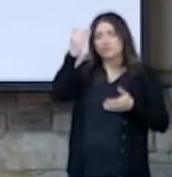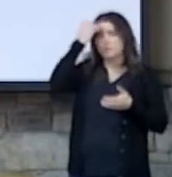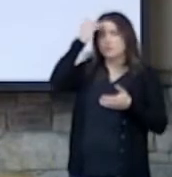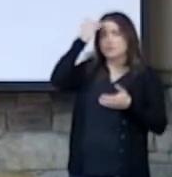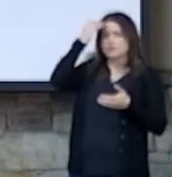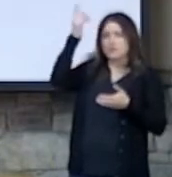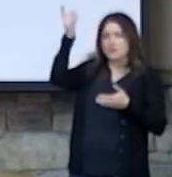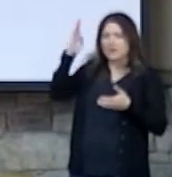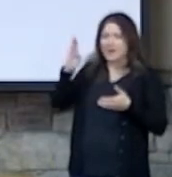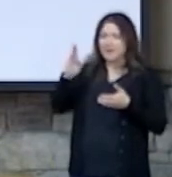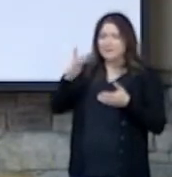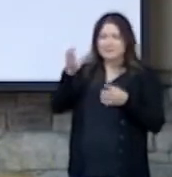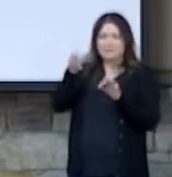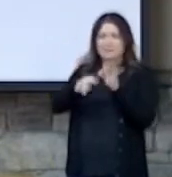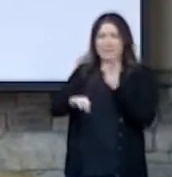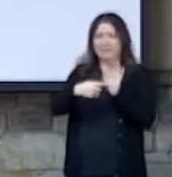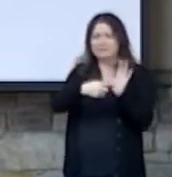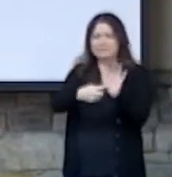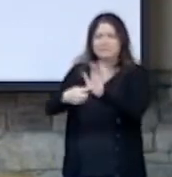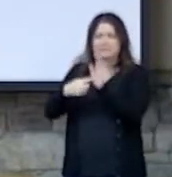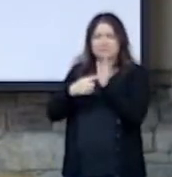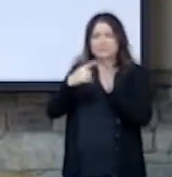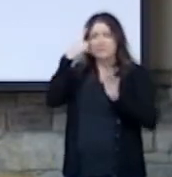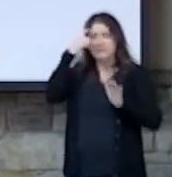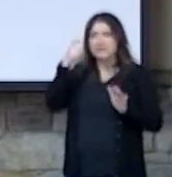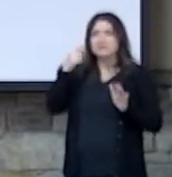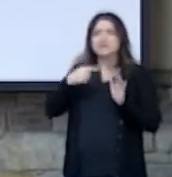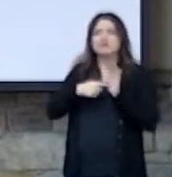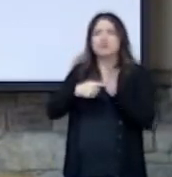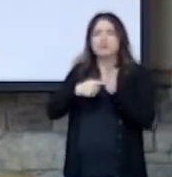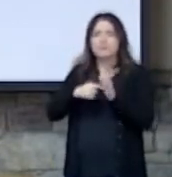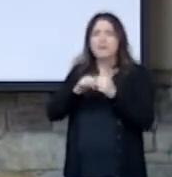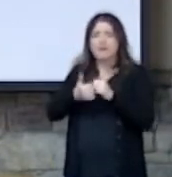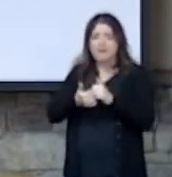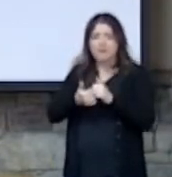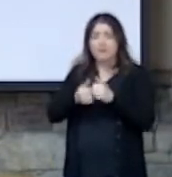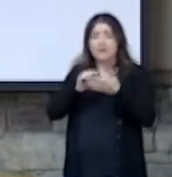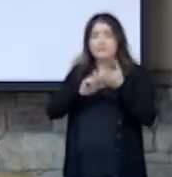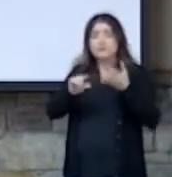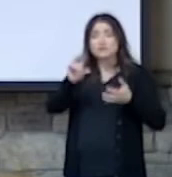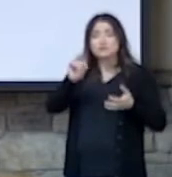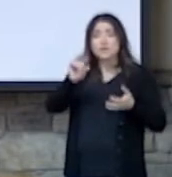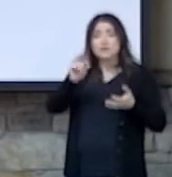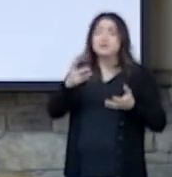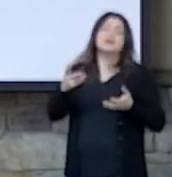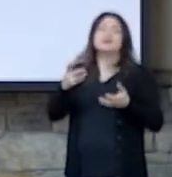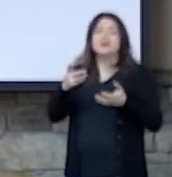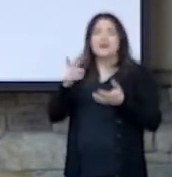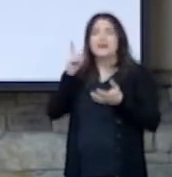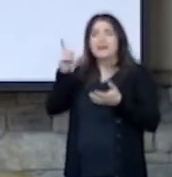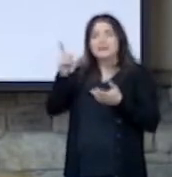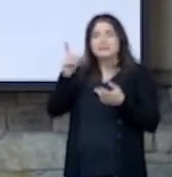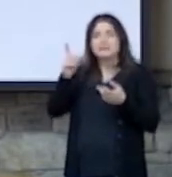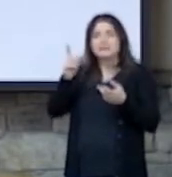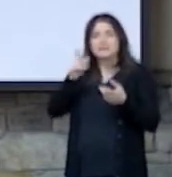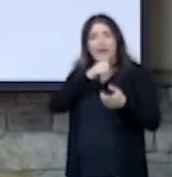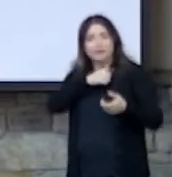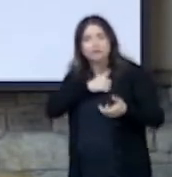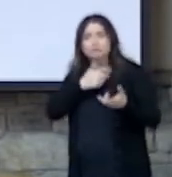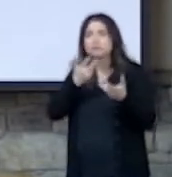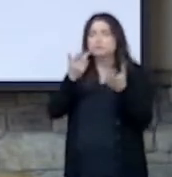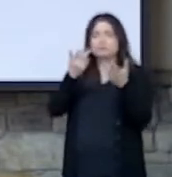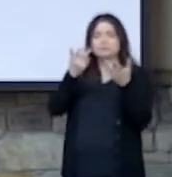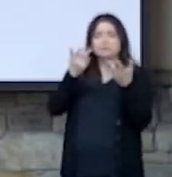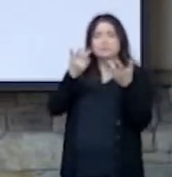them because God has shown it to them. How? Verse 20. For His invisible attributes, namely His eternal power